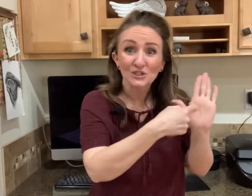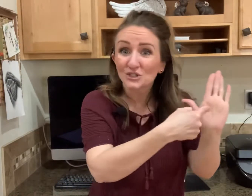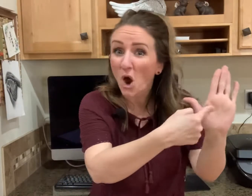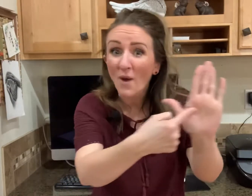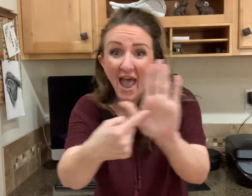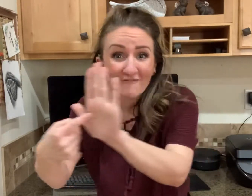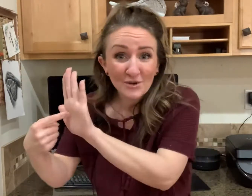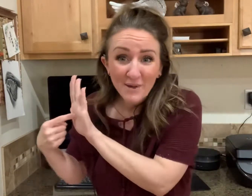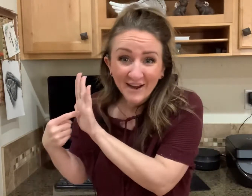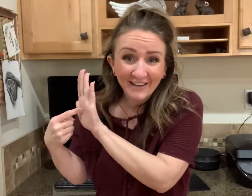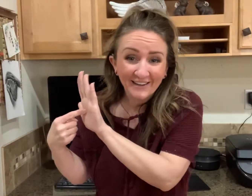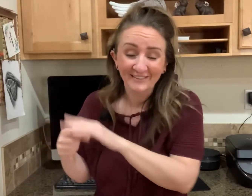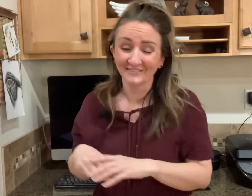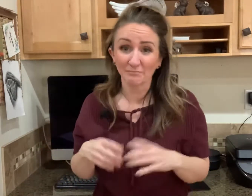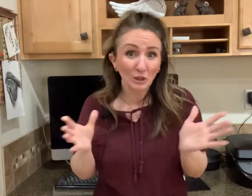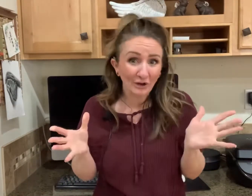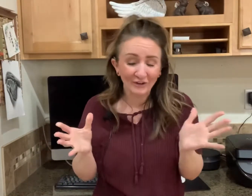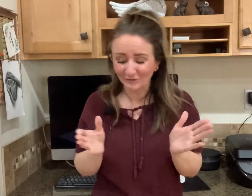show everybody, plural.